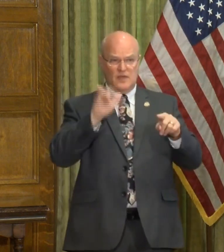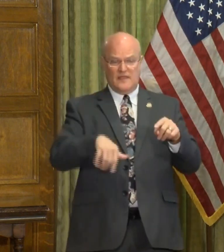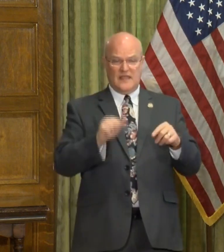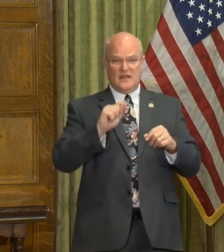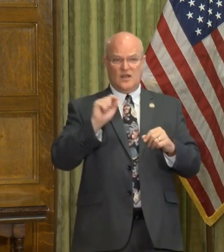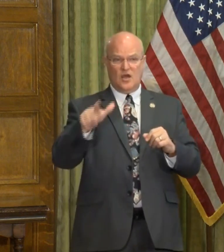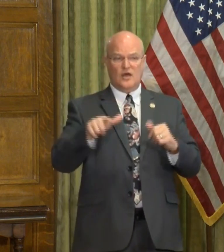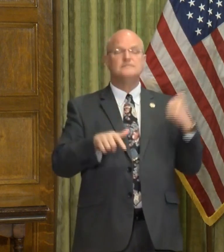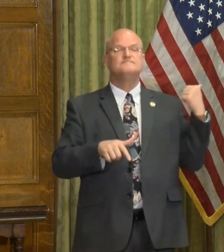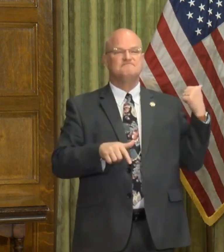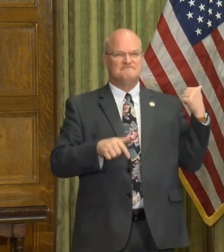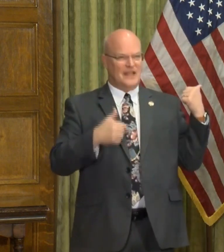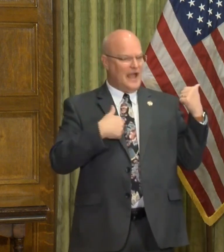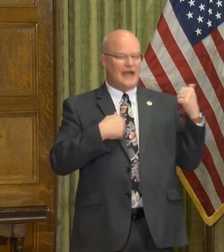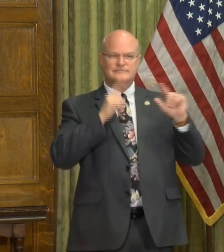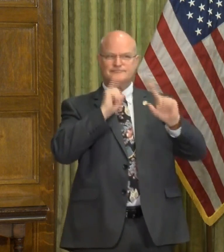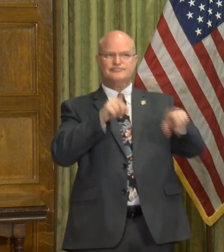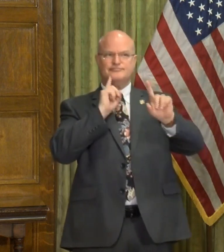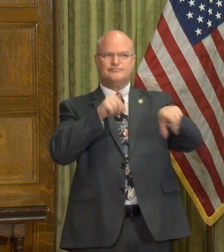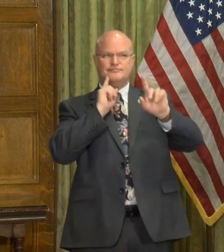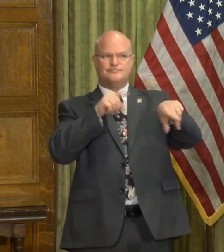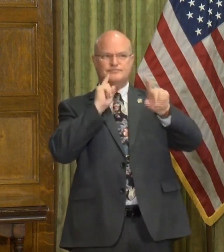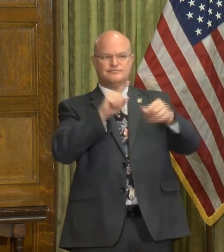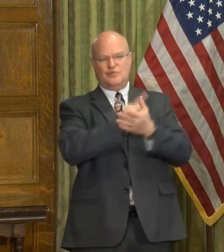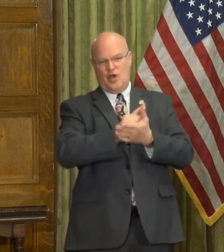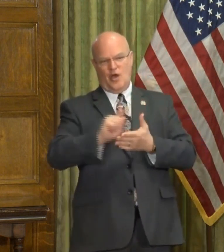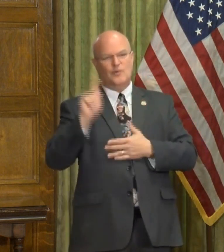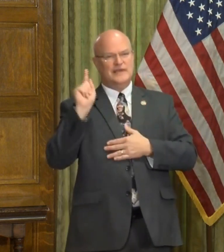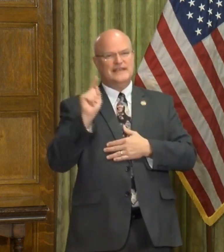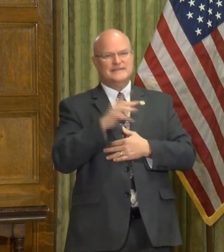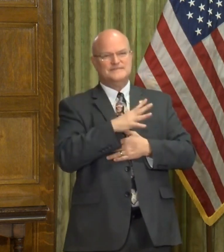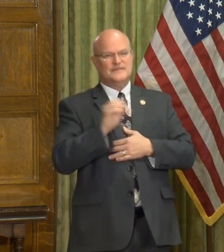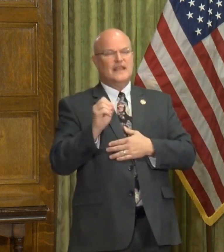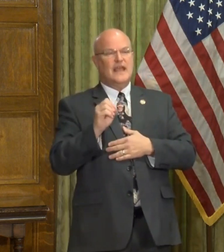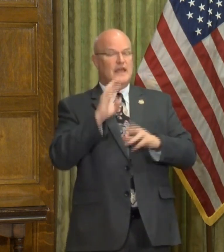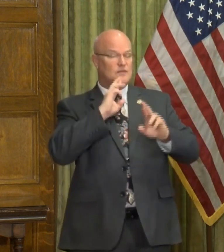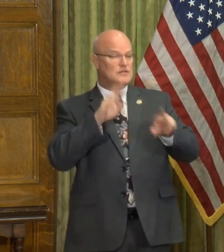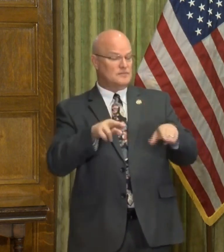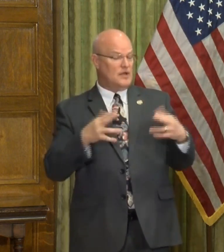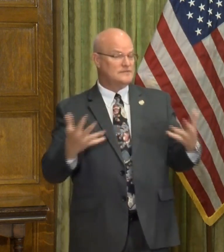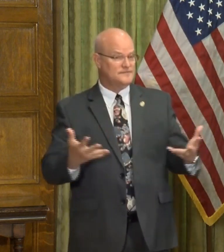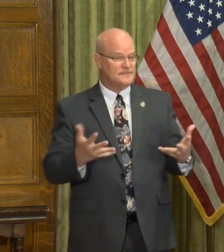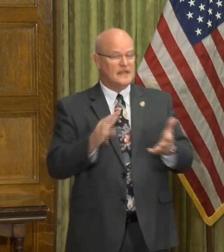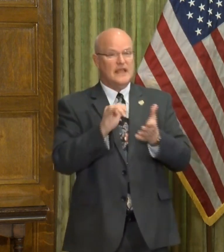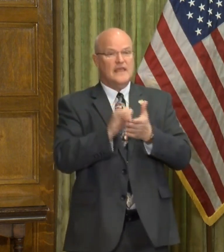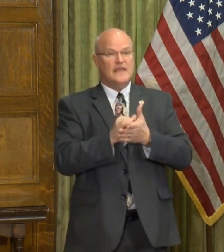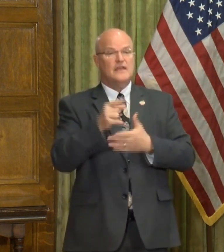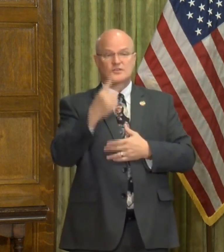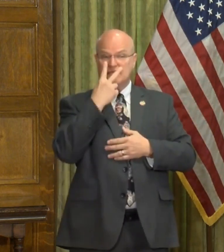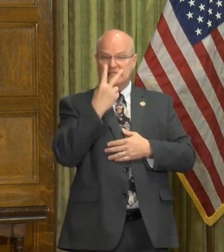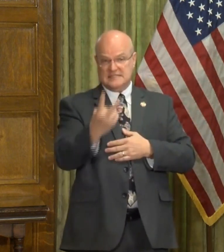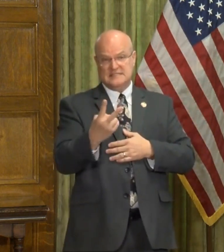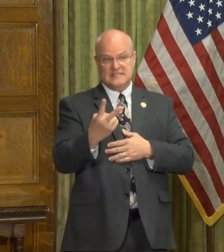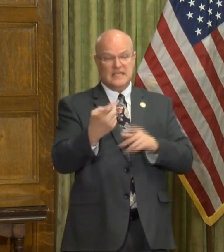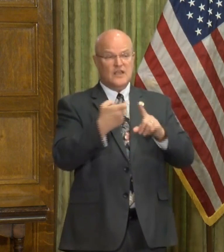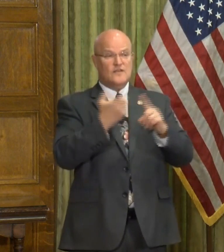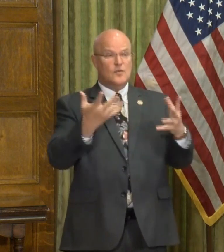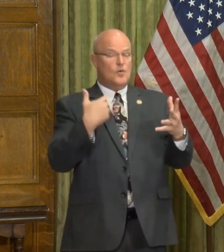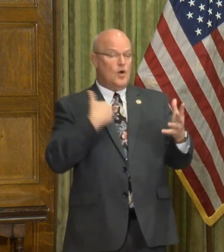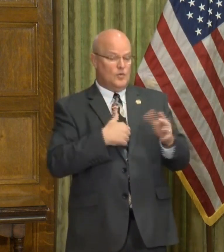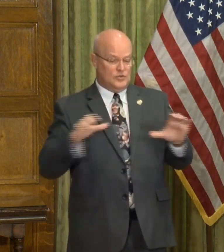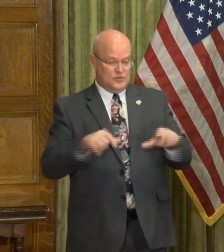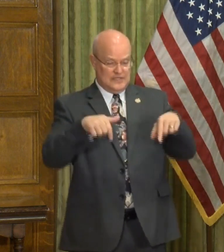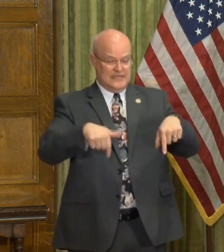have a response to that at all? Oh, I think I've been responding to that all week. And the response is that you can